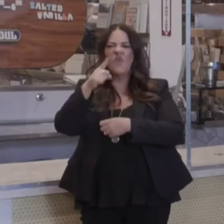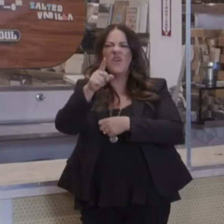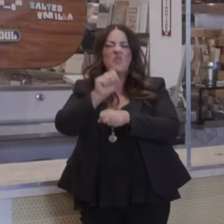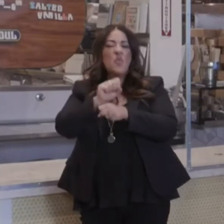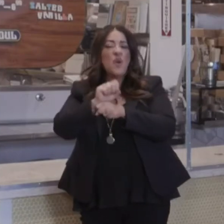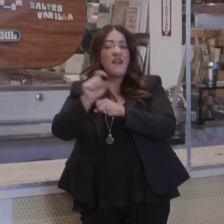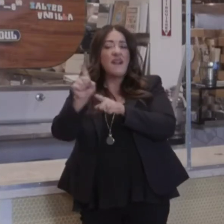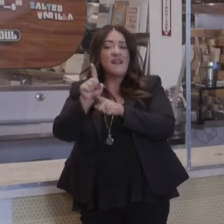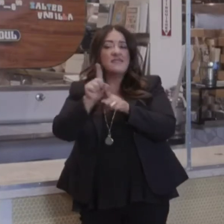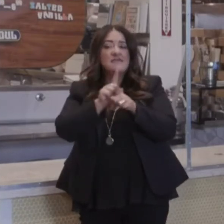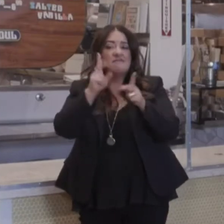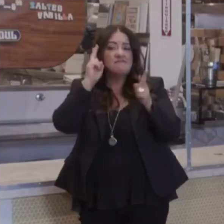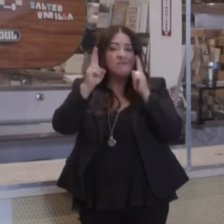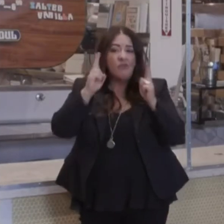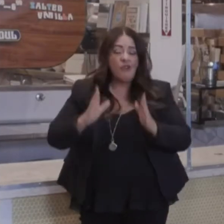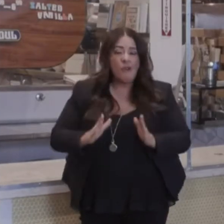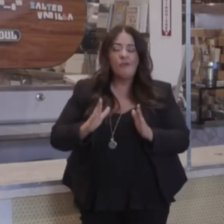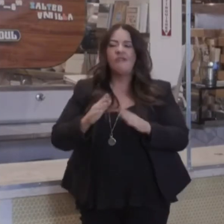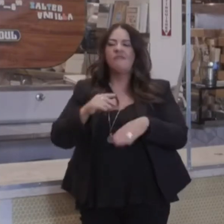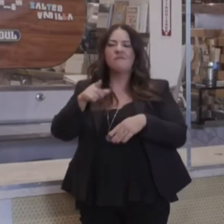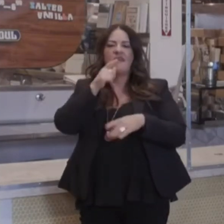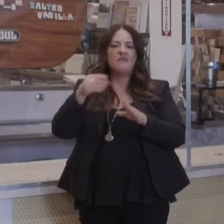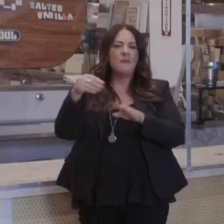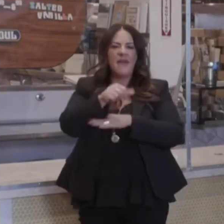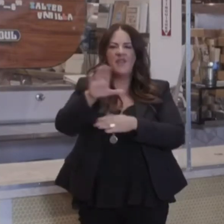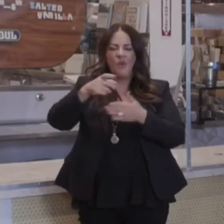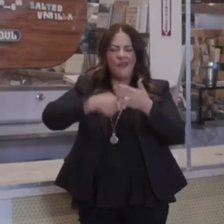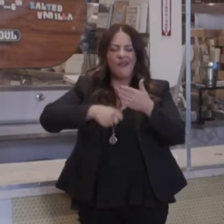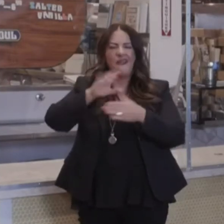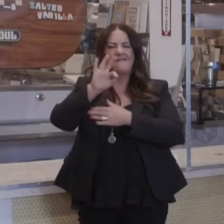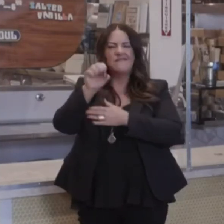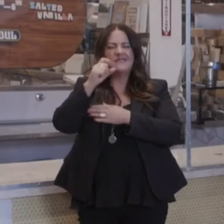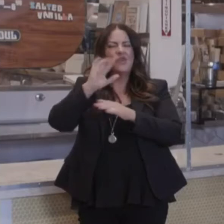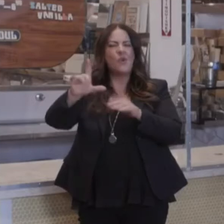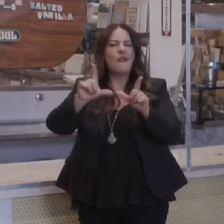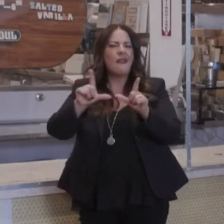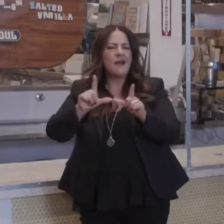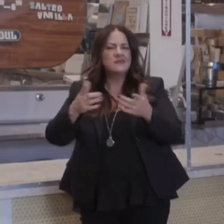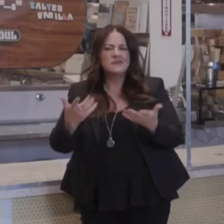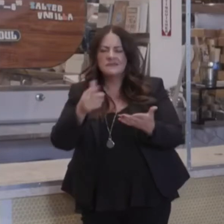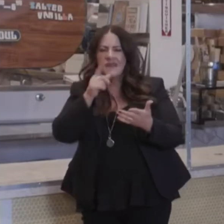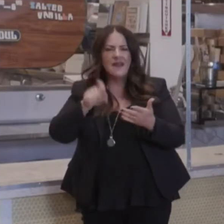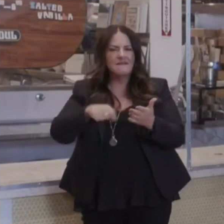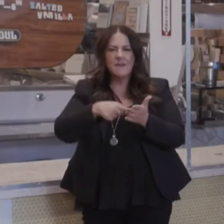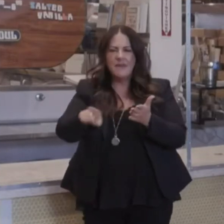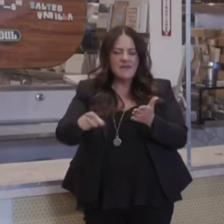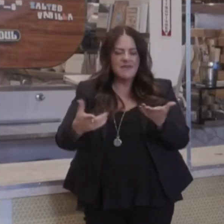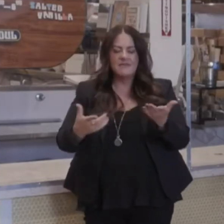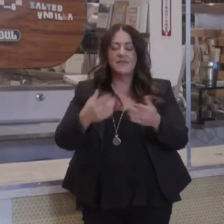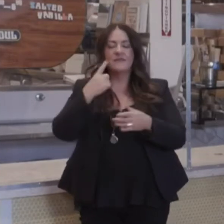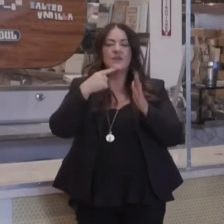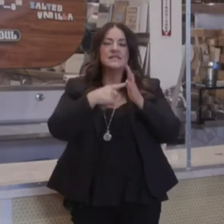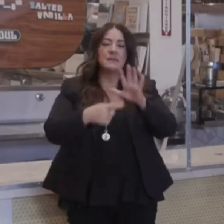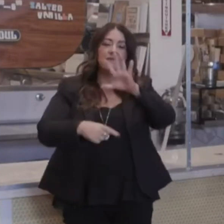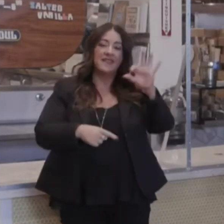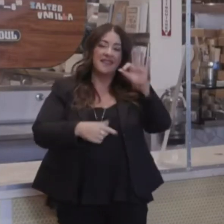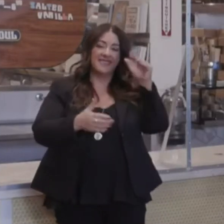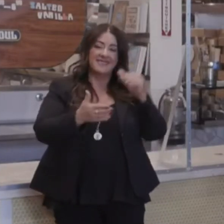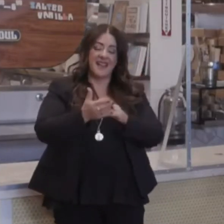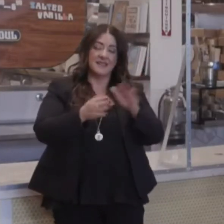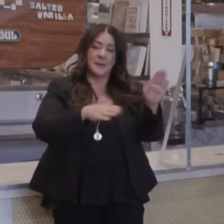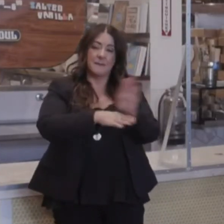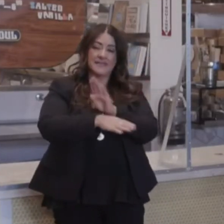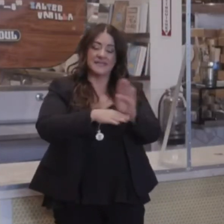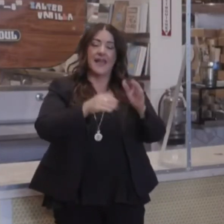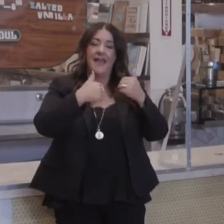fees associated with those licenses or with alcohol beverage licenses. I'll give you an example. The 59,000 businesses that